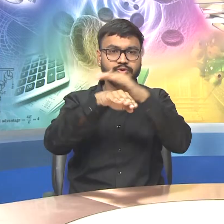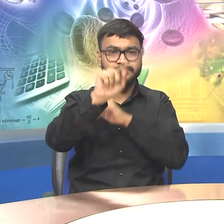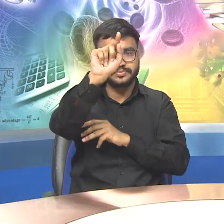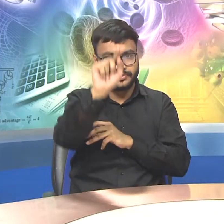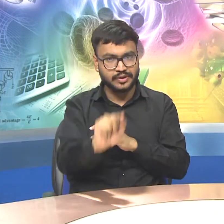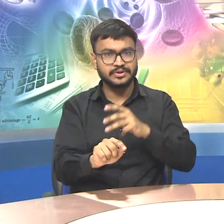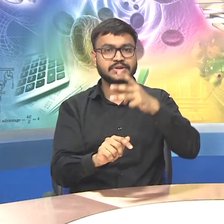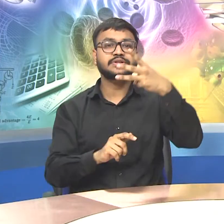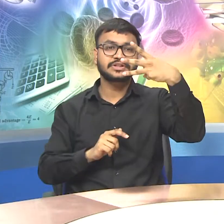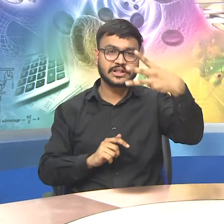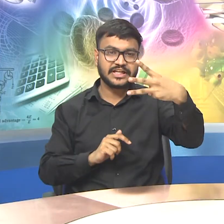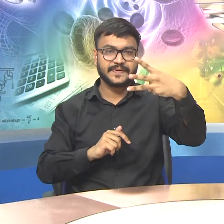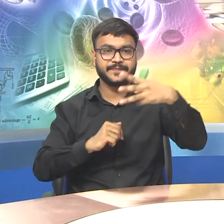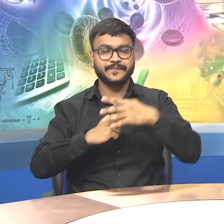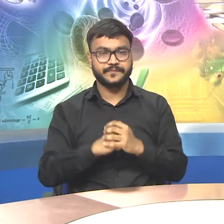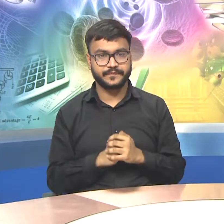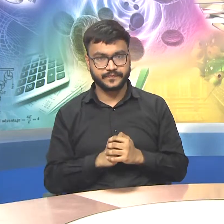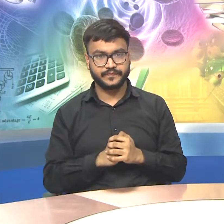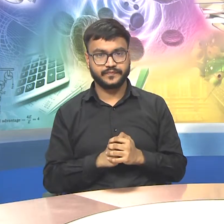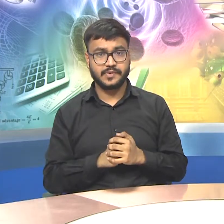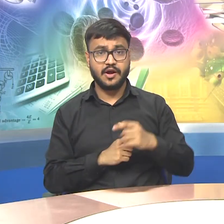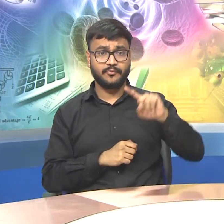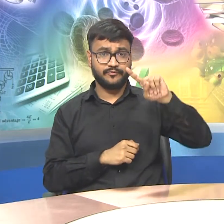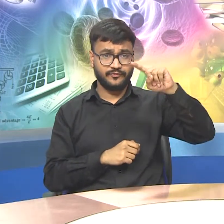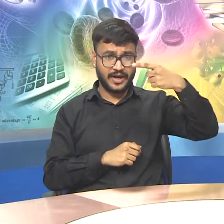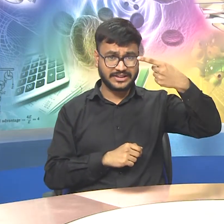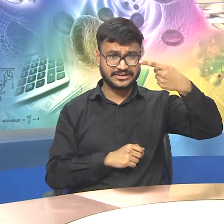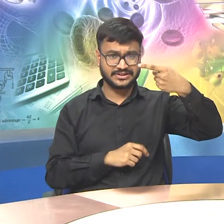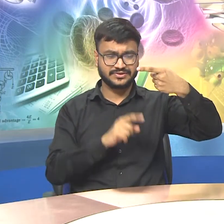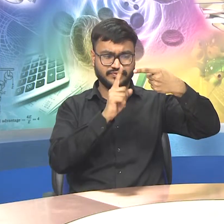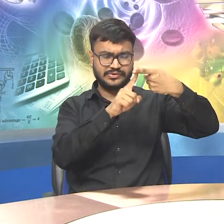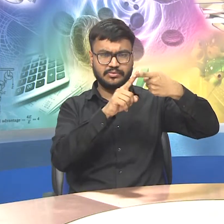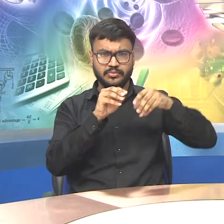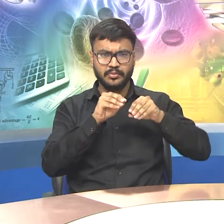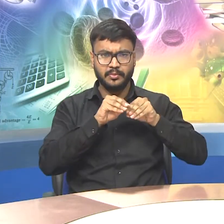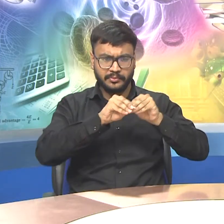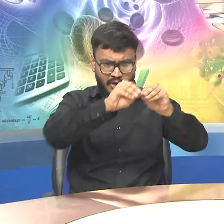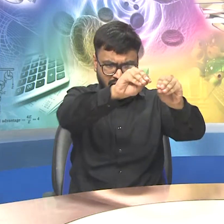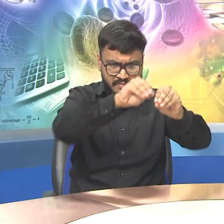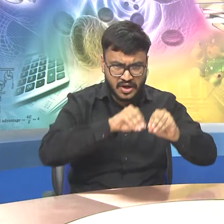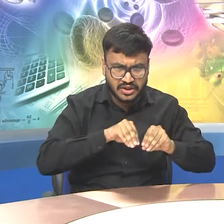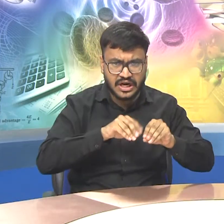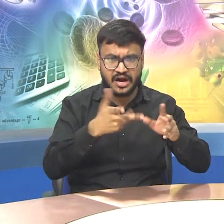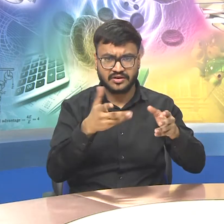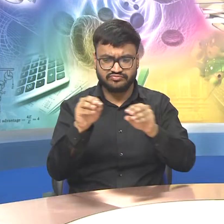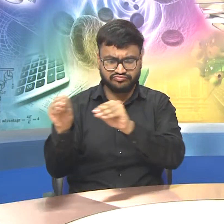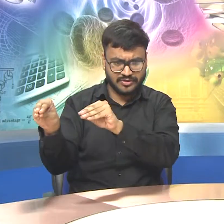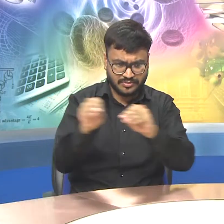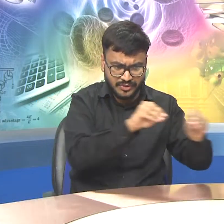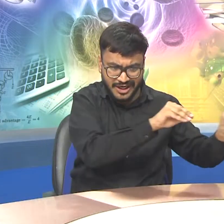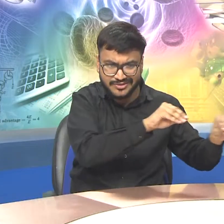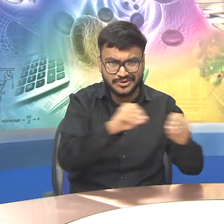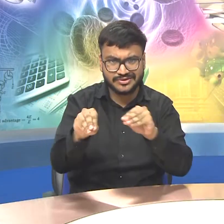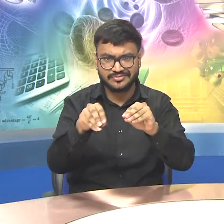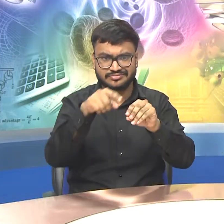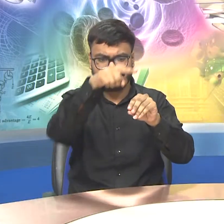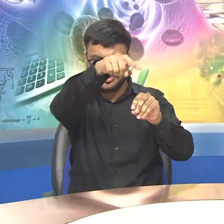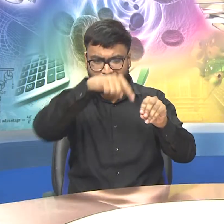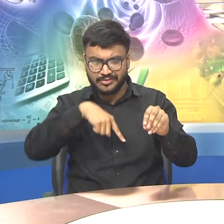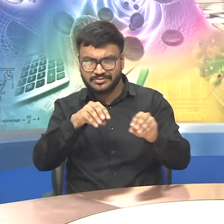But how can we change it? We can change it by using some various points. First is